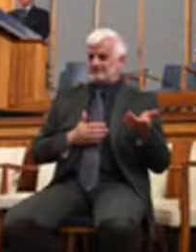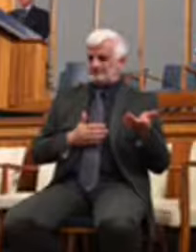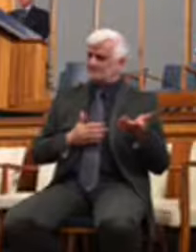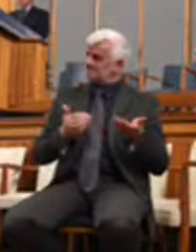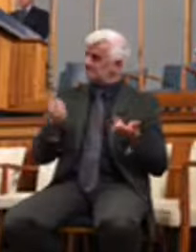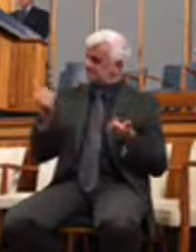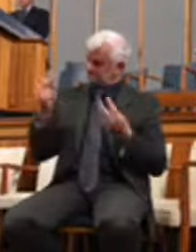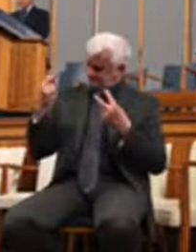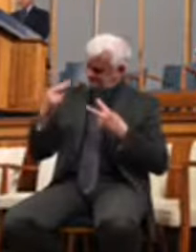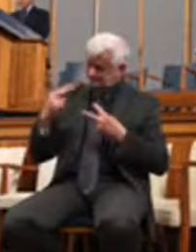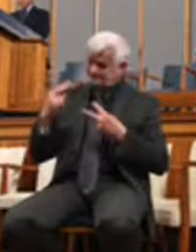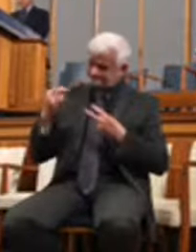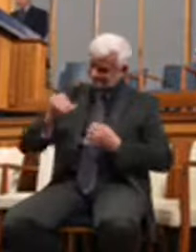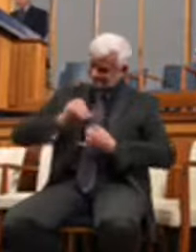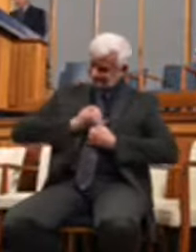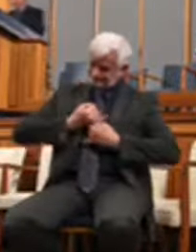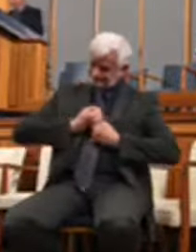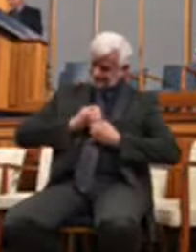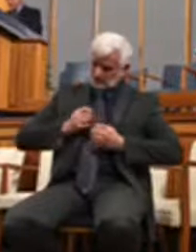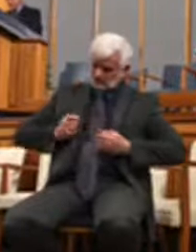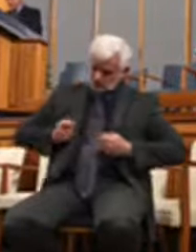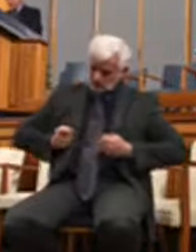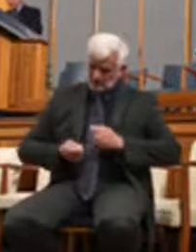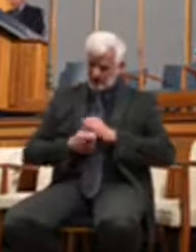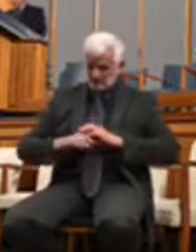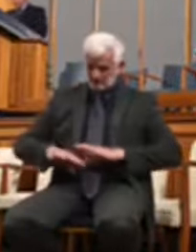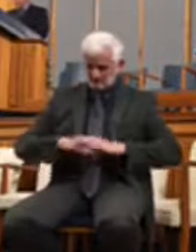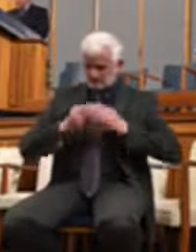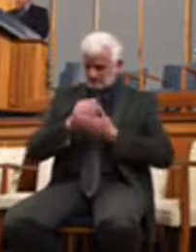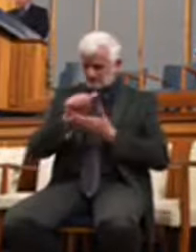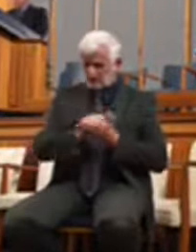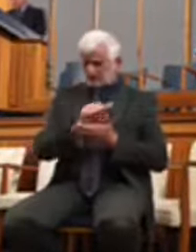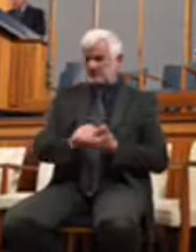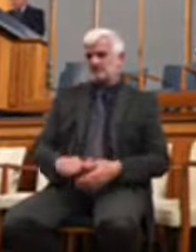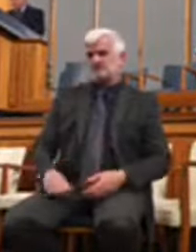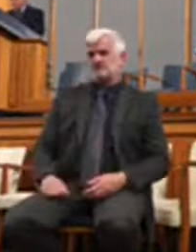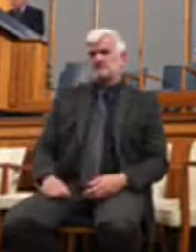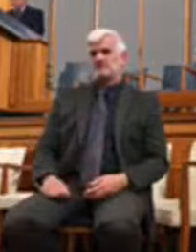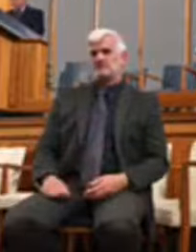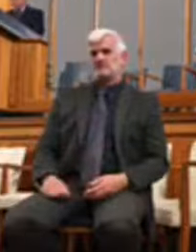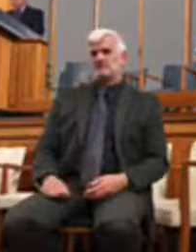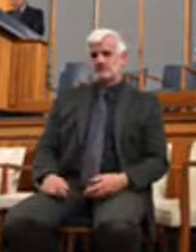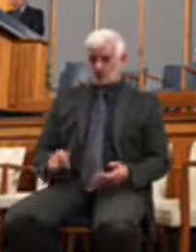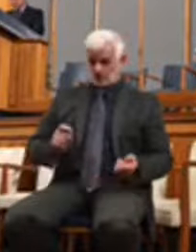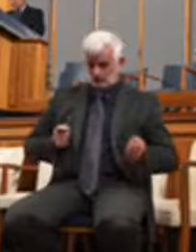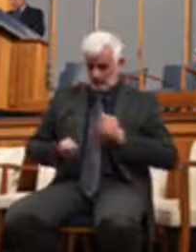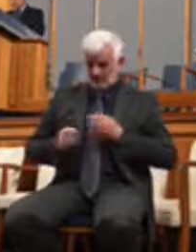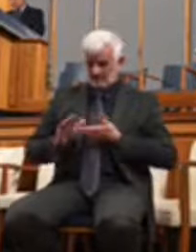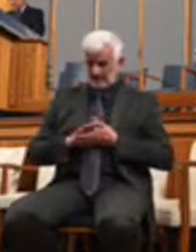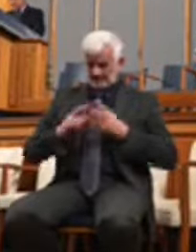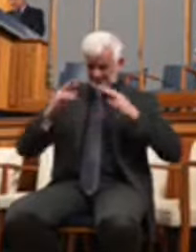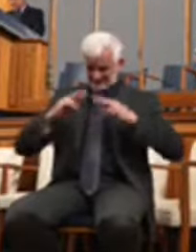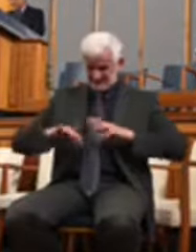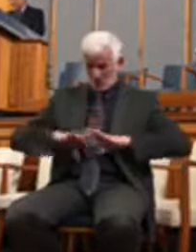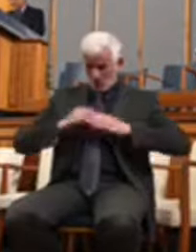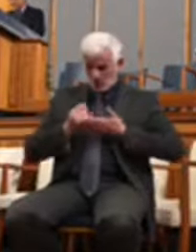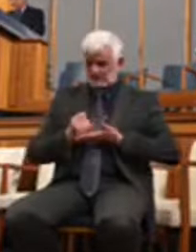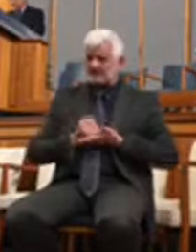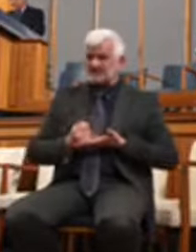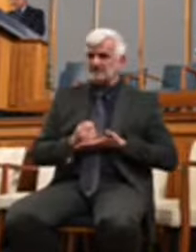as God sees him. So, repentance is to look at all my sins and to look at the cross of